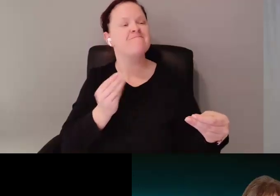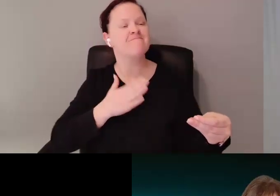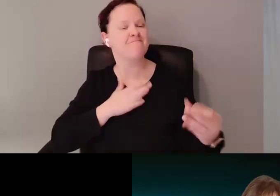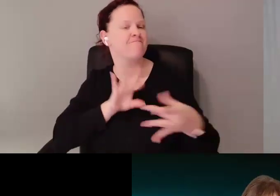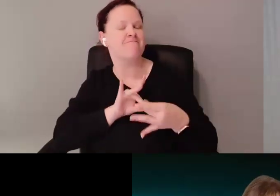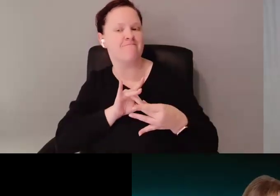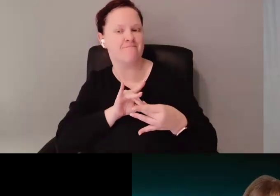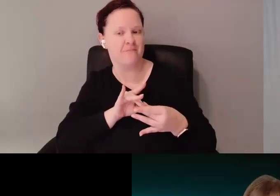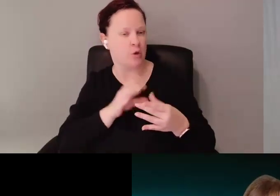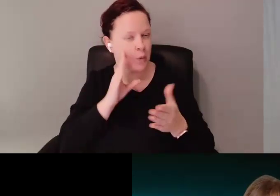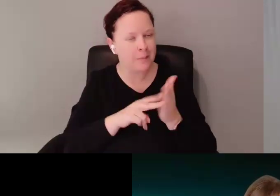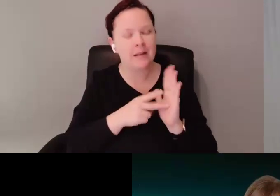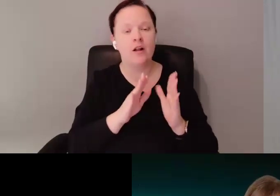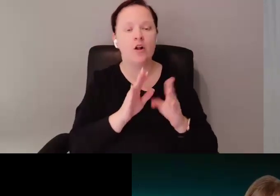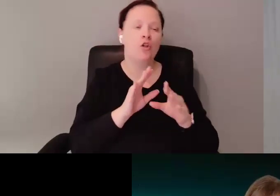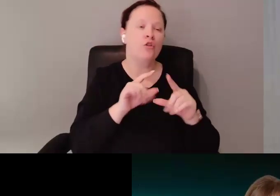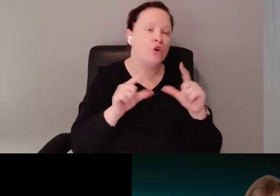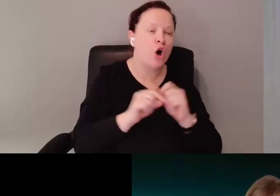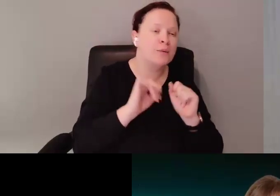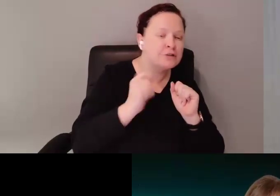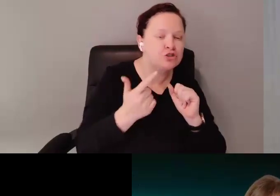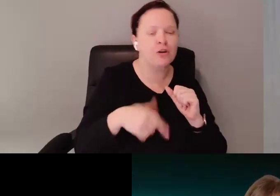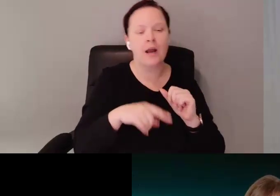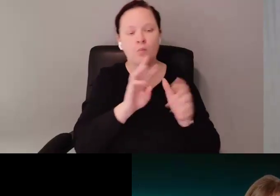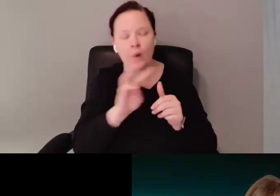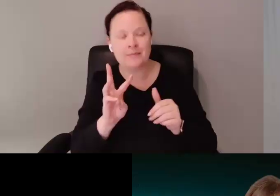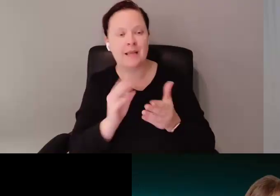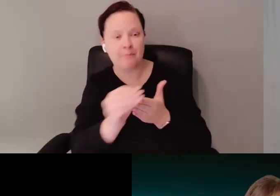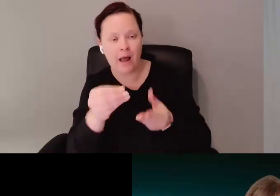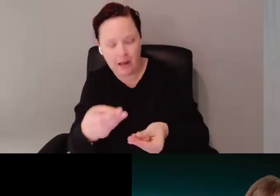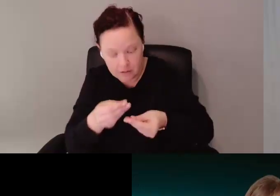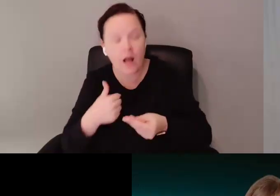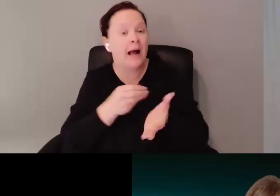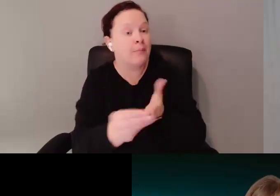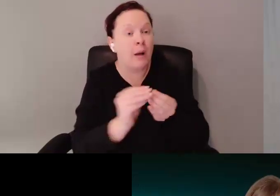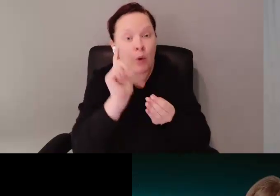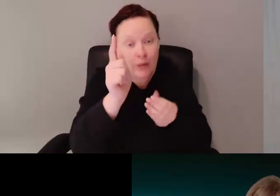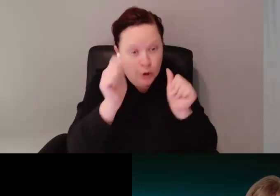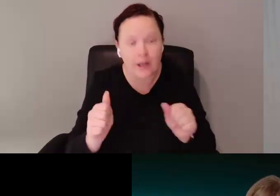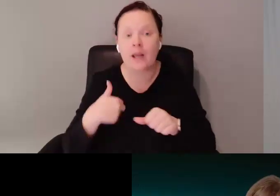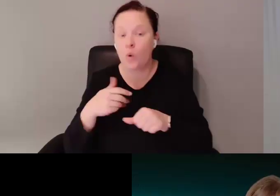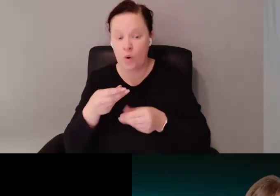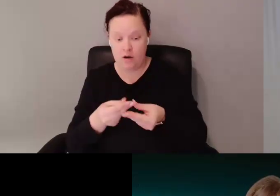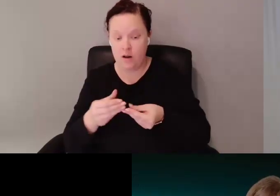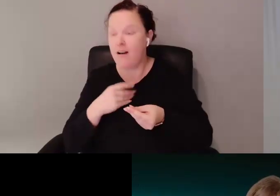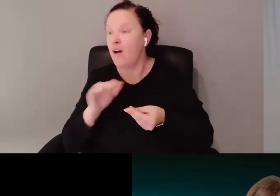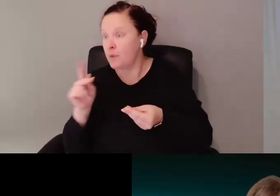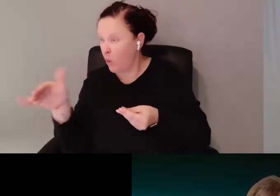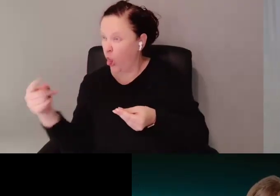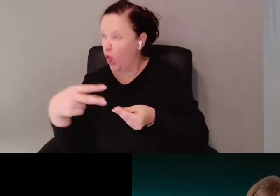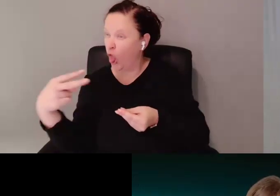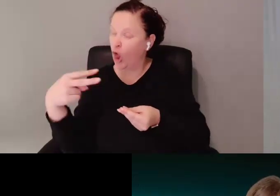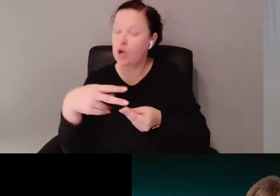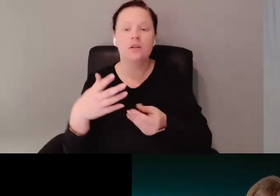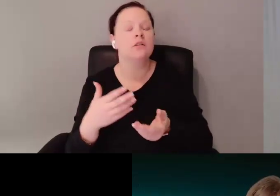gave me their card with their Instagram and their website, and then I'm able to buy more or refer people back to them. Don't think you can go to